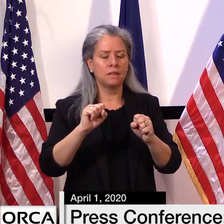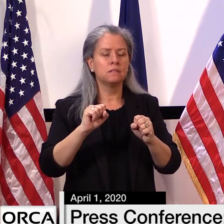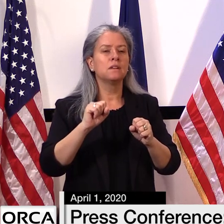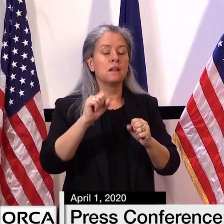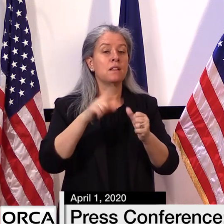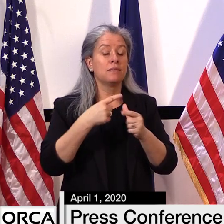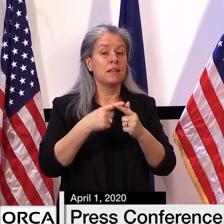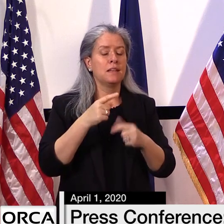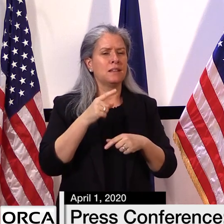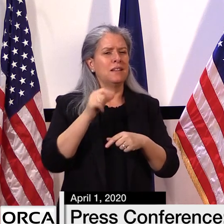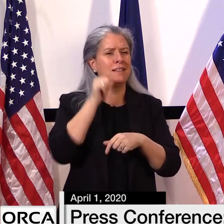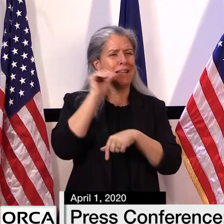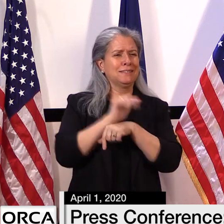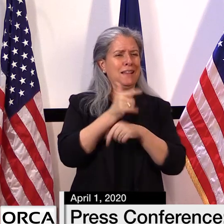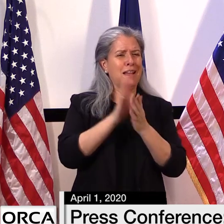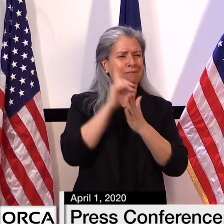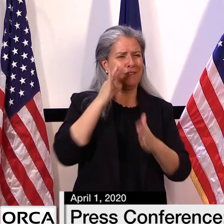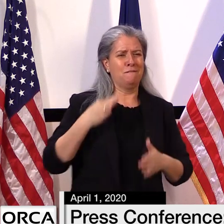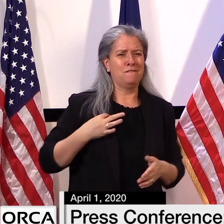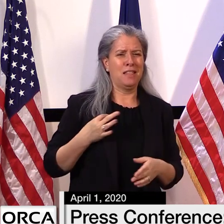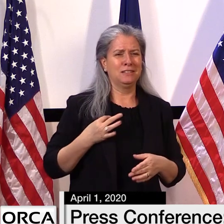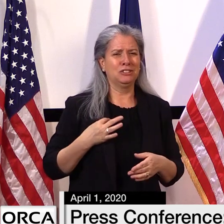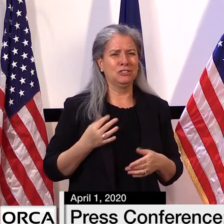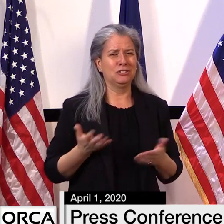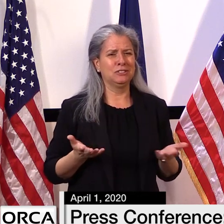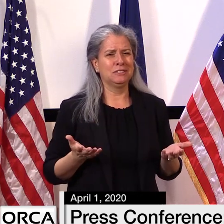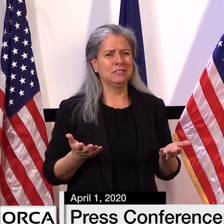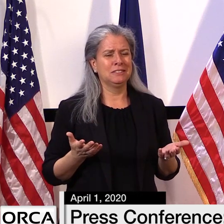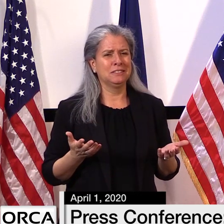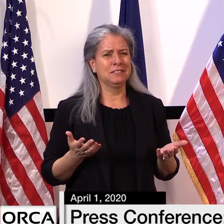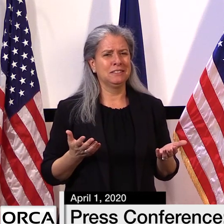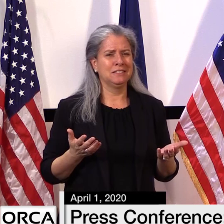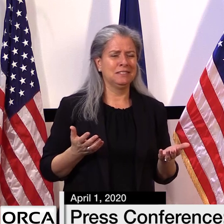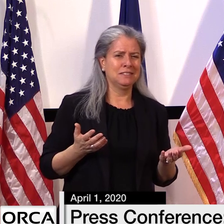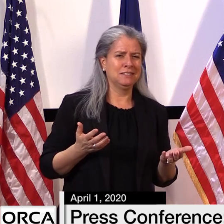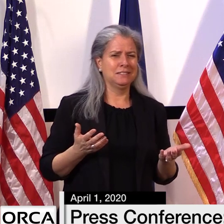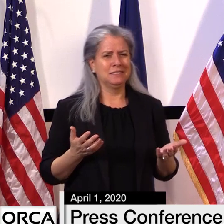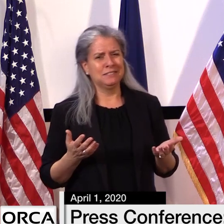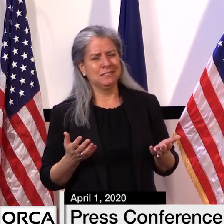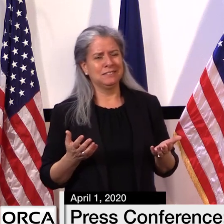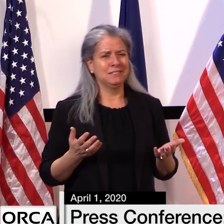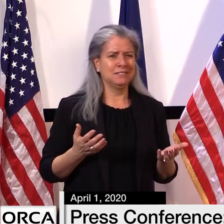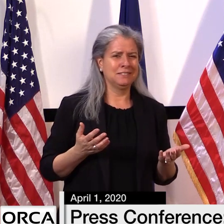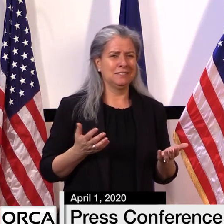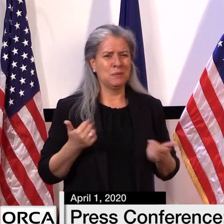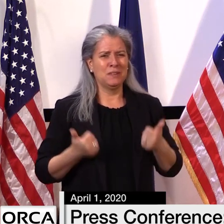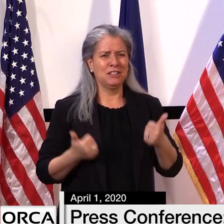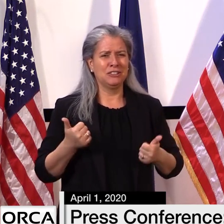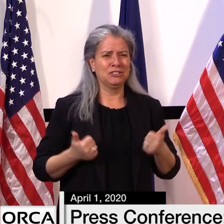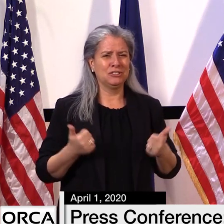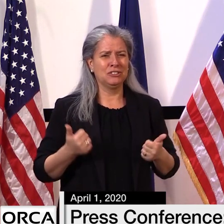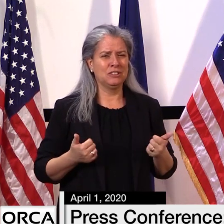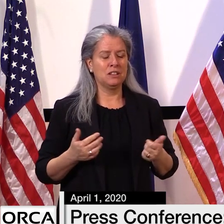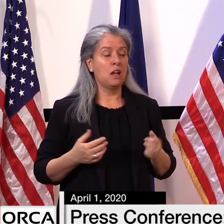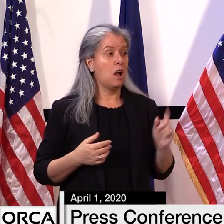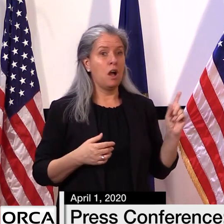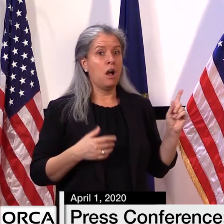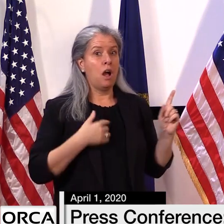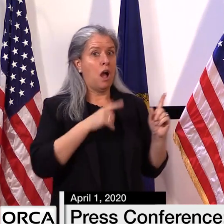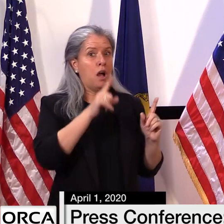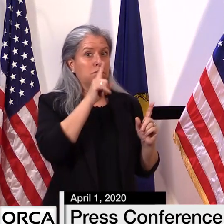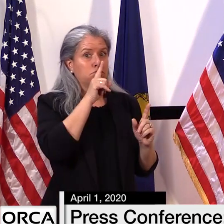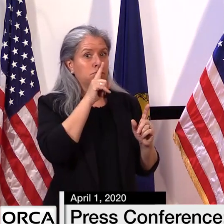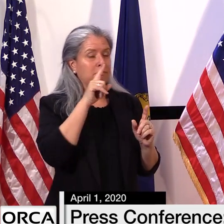have asked for volunteers to come out and help with different things. Is that sending a little bit of a mixed message? Well, we're not asking them to come